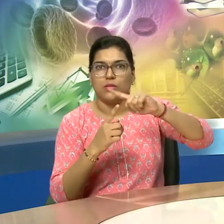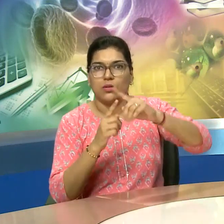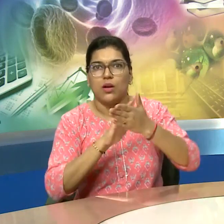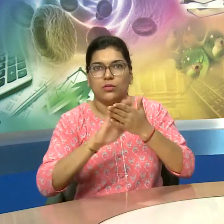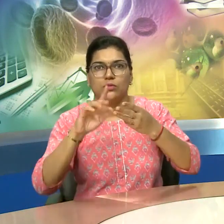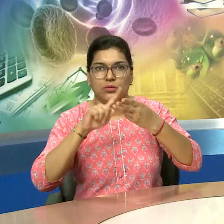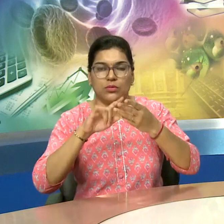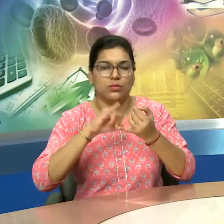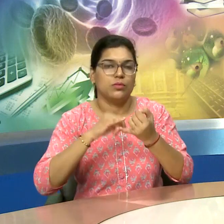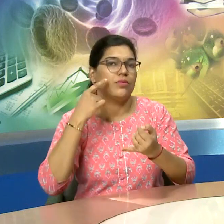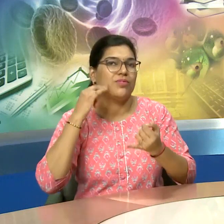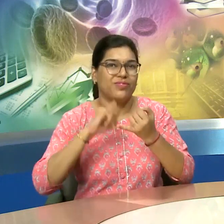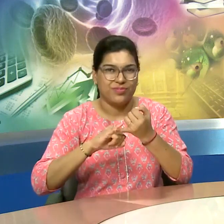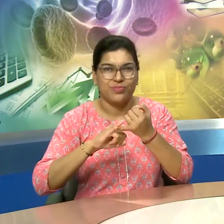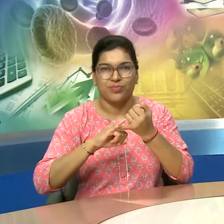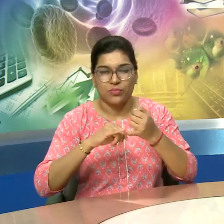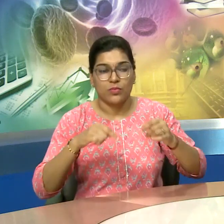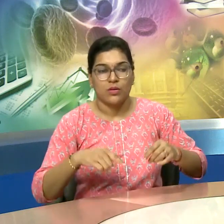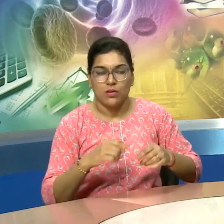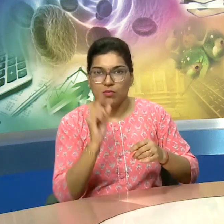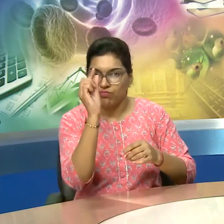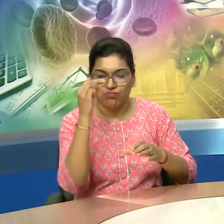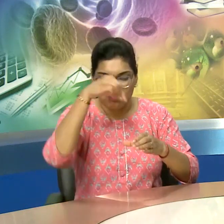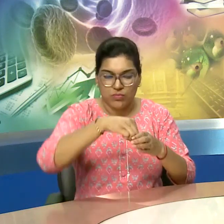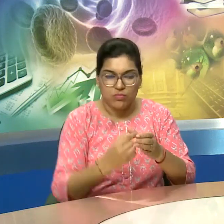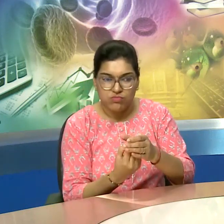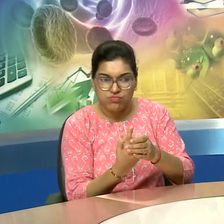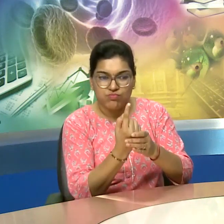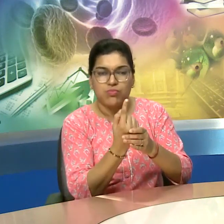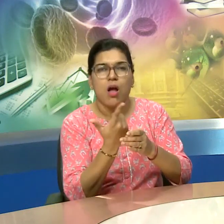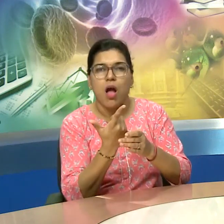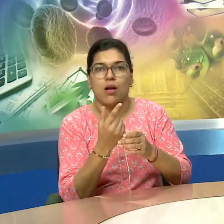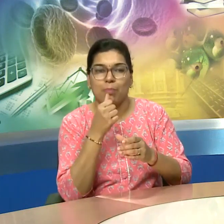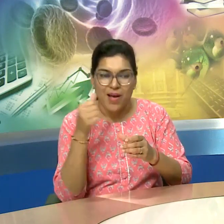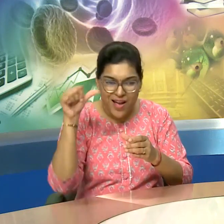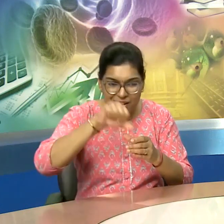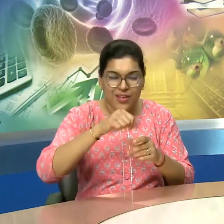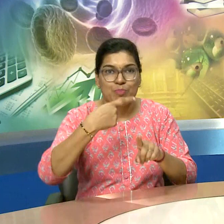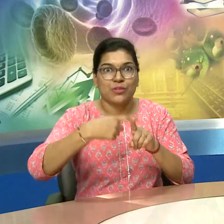You must be aware of the process of photosynthesis.